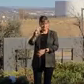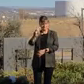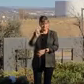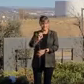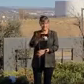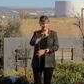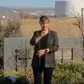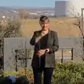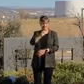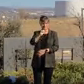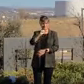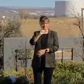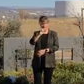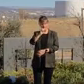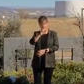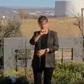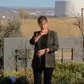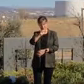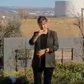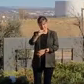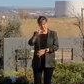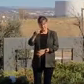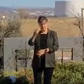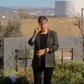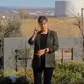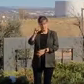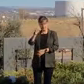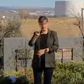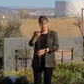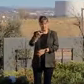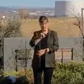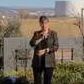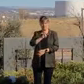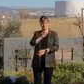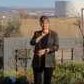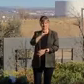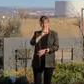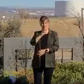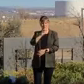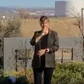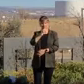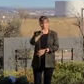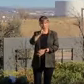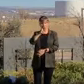Specialist Isaac Van Gordon, Staff Sergeant Dimitri McClintock,